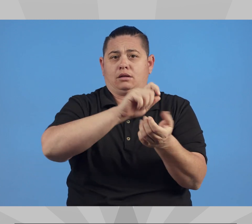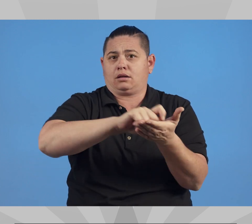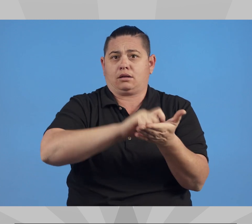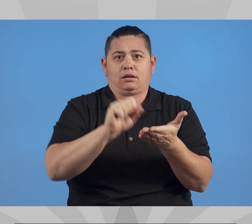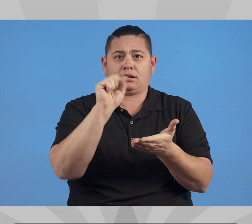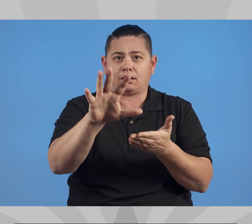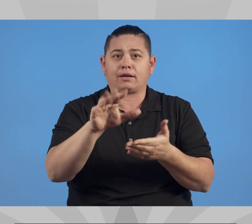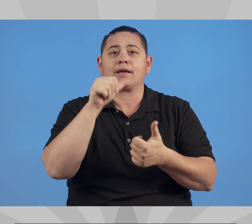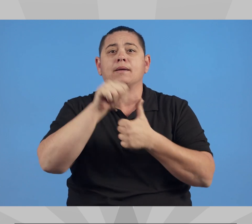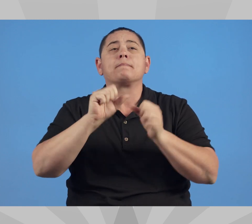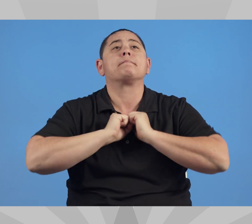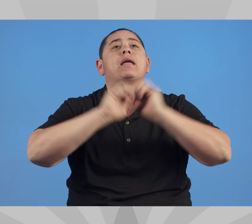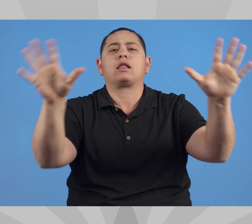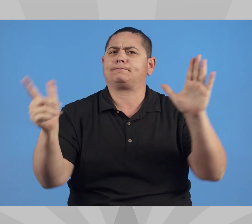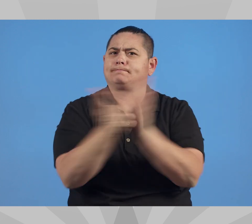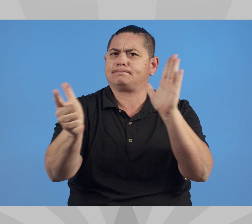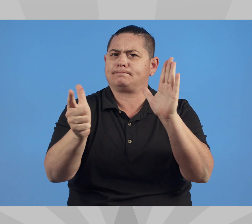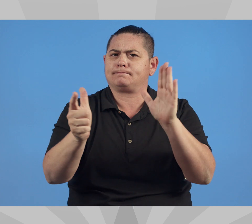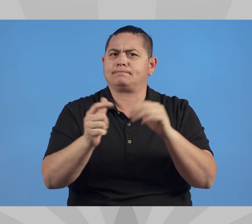of citizenship to vote.